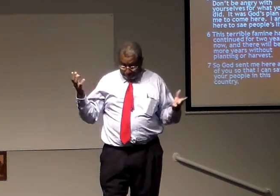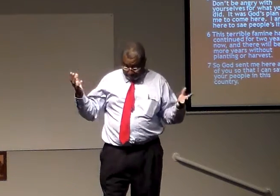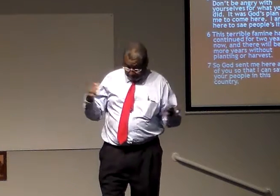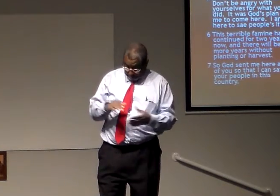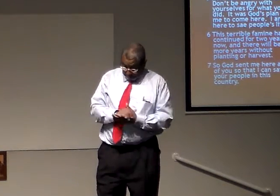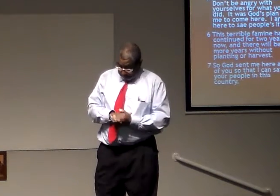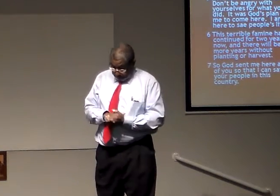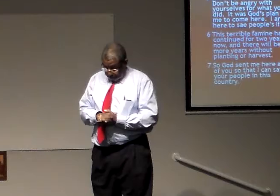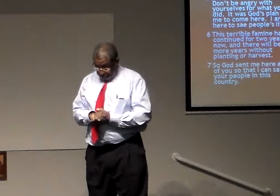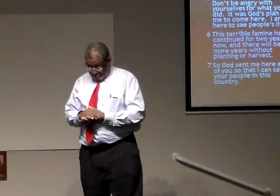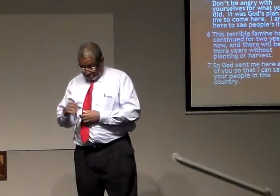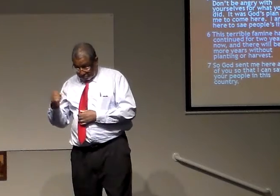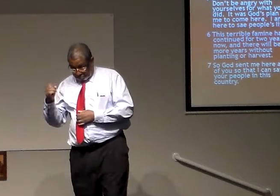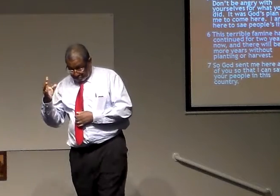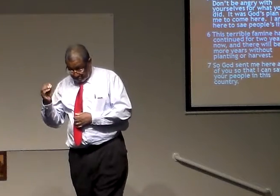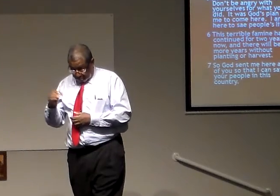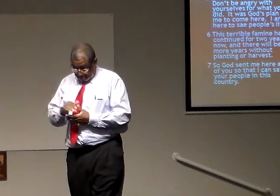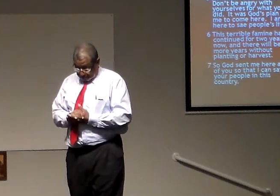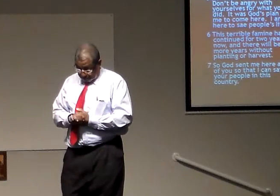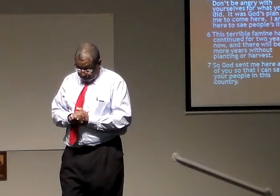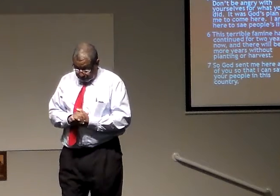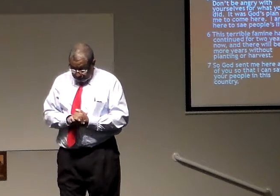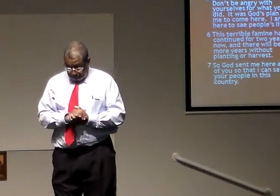more food at all, period. So,